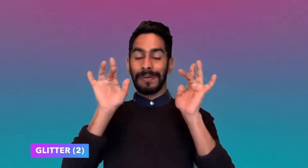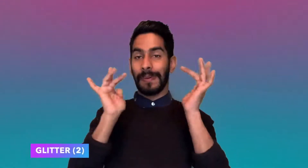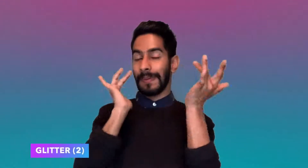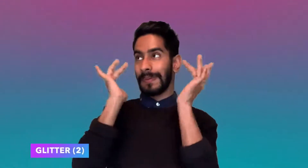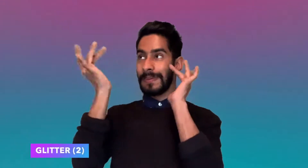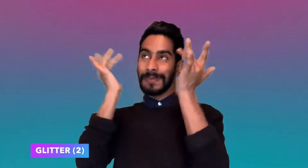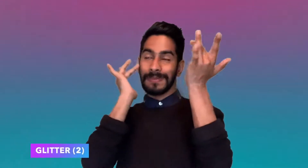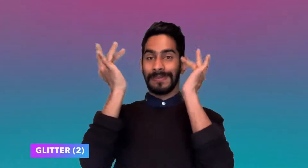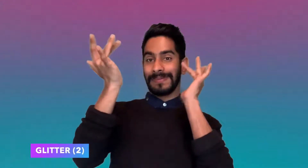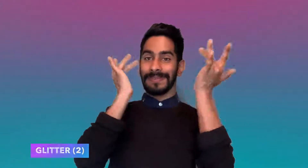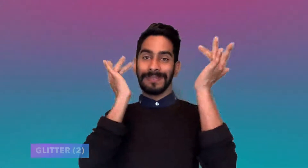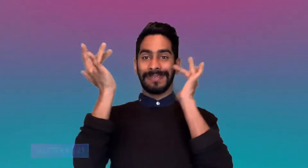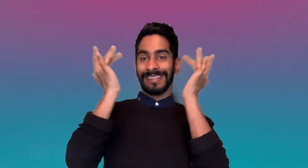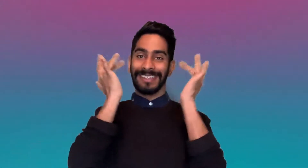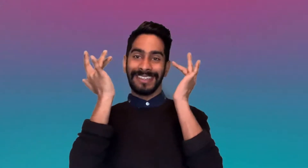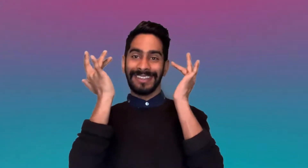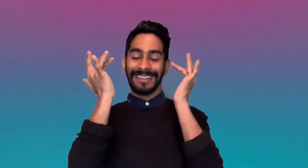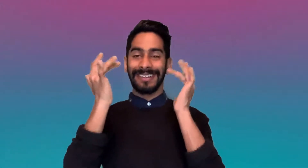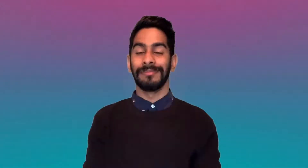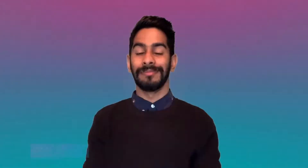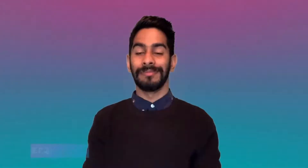Second translation. Glitter.